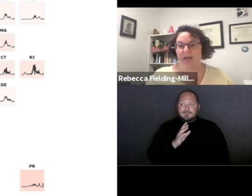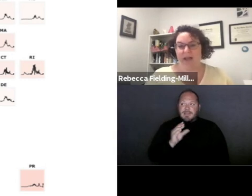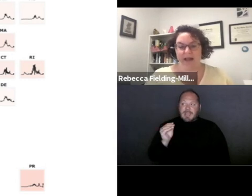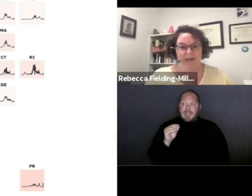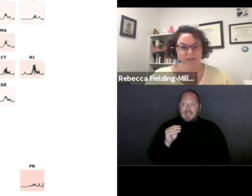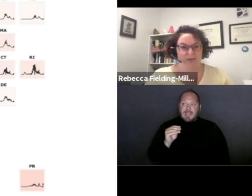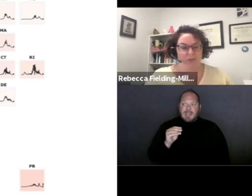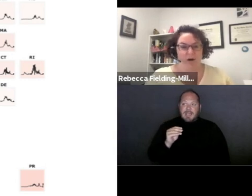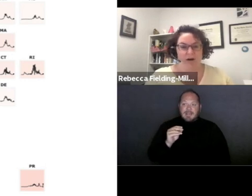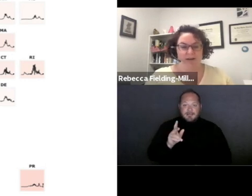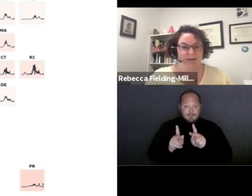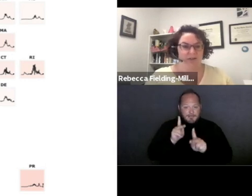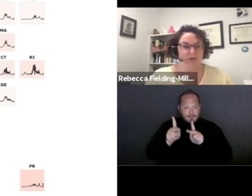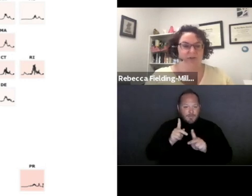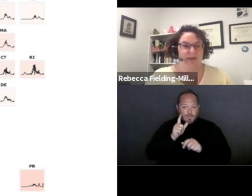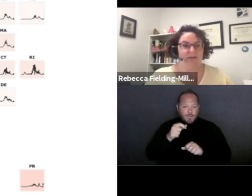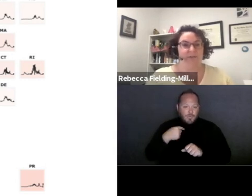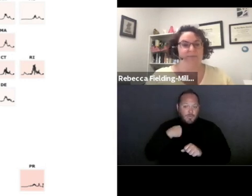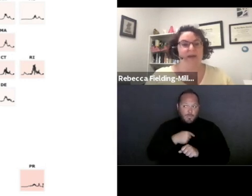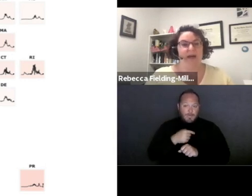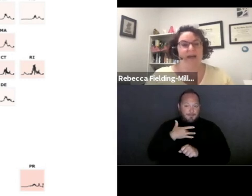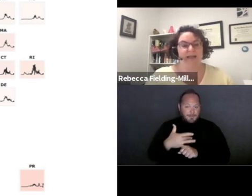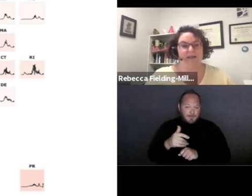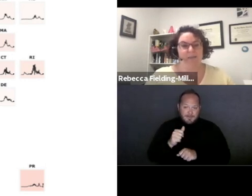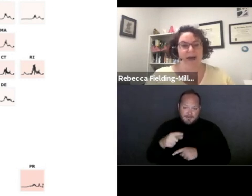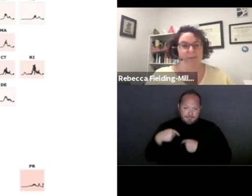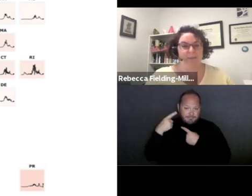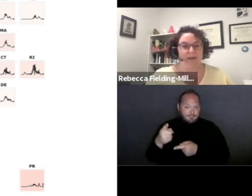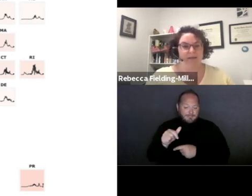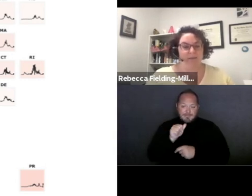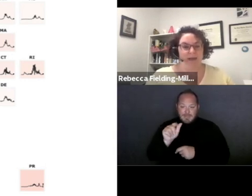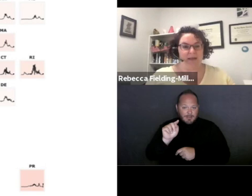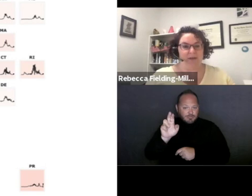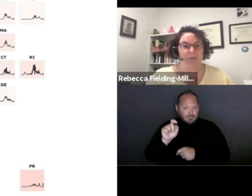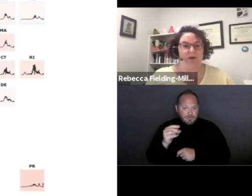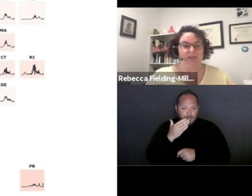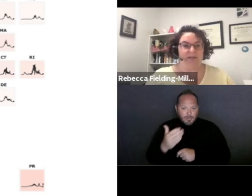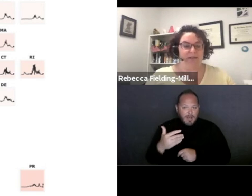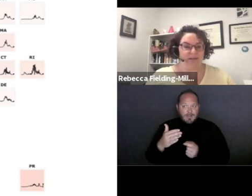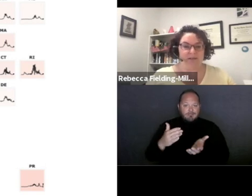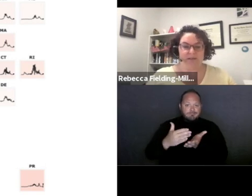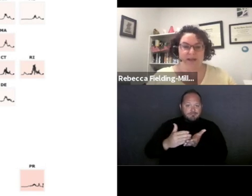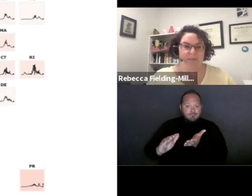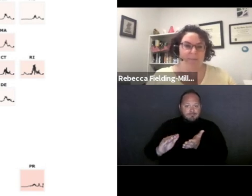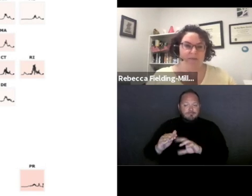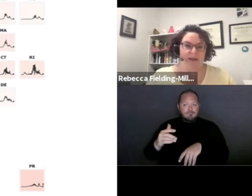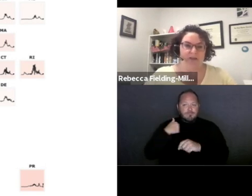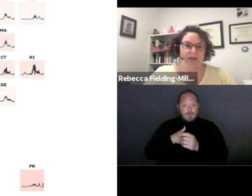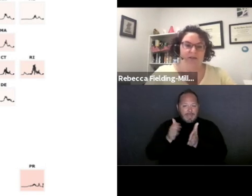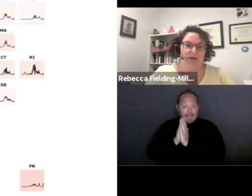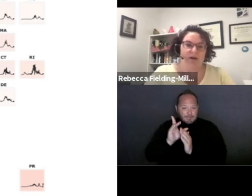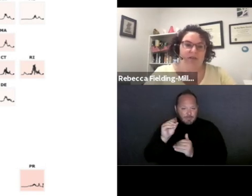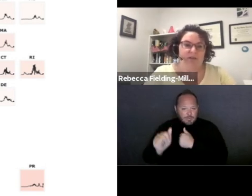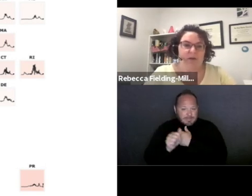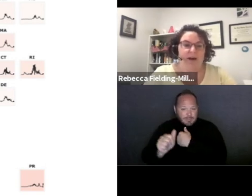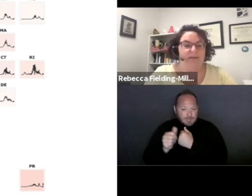margins and asked to do hard and dangerous things, I think this map begins to make even more sense. This is the same map of case